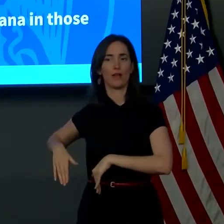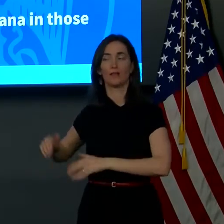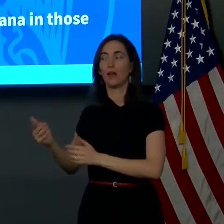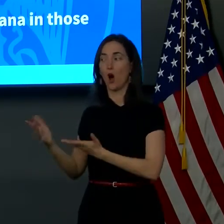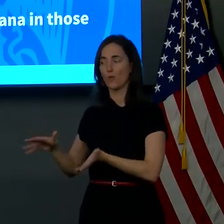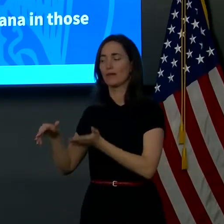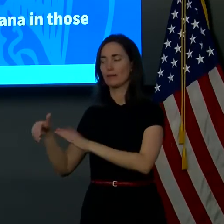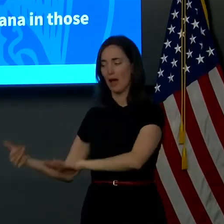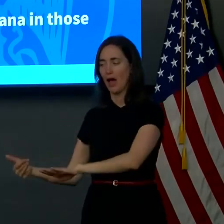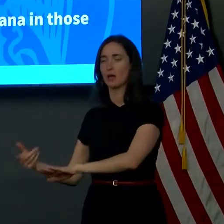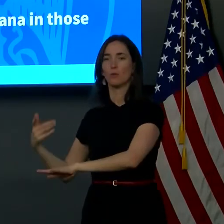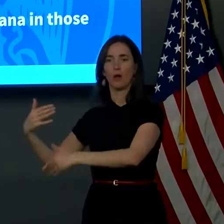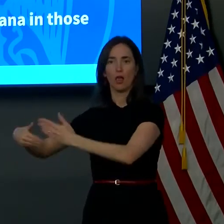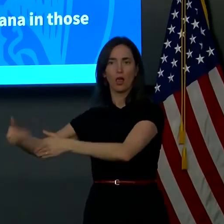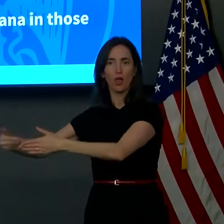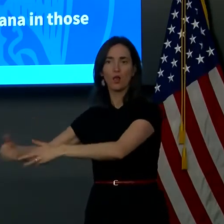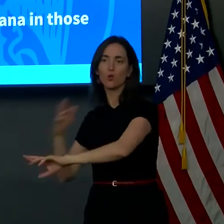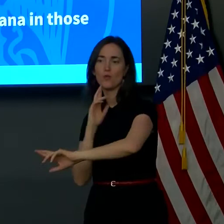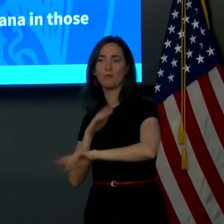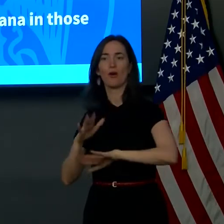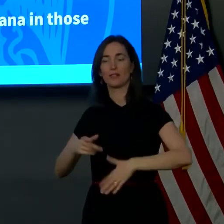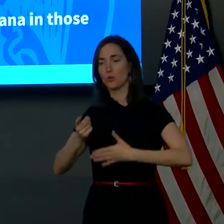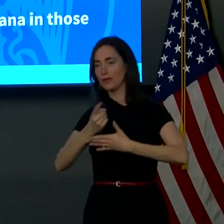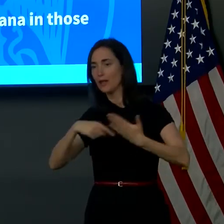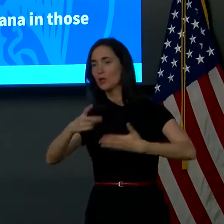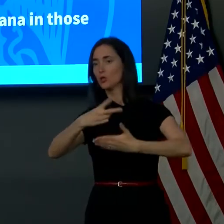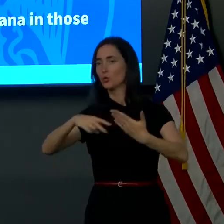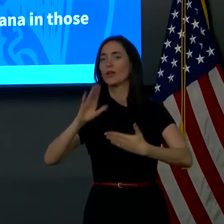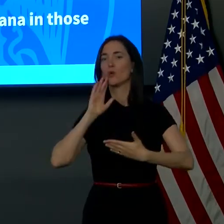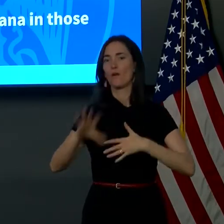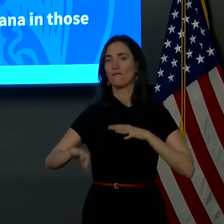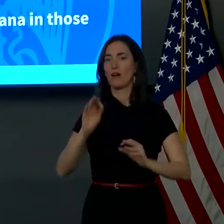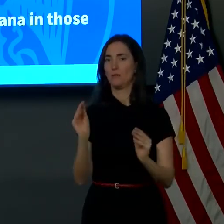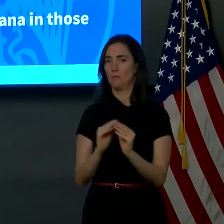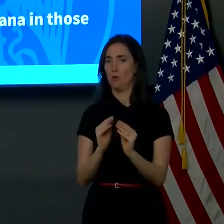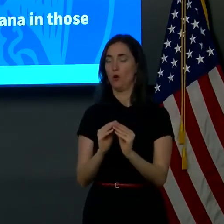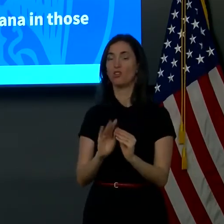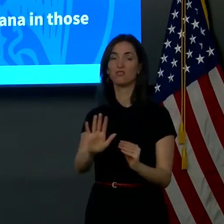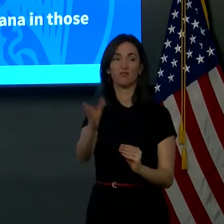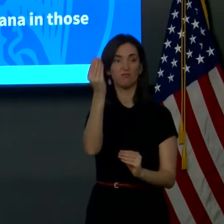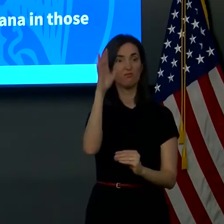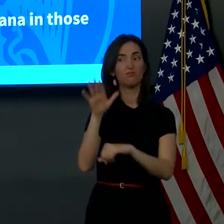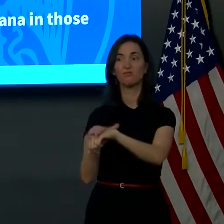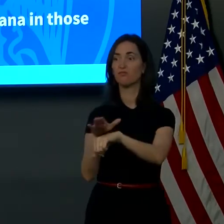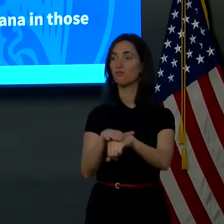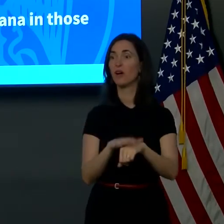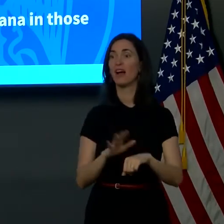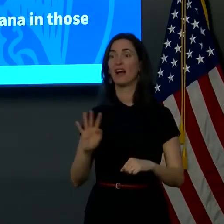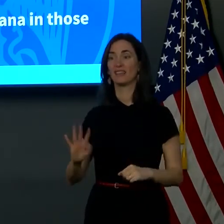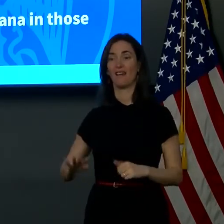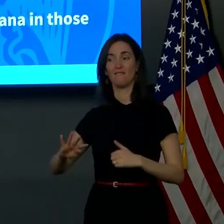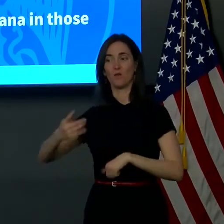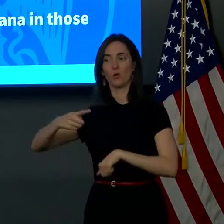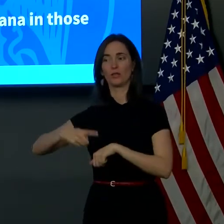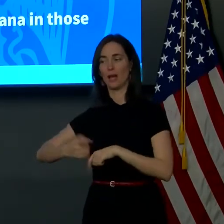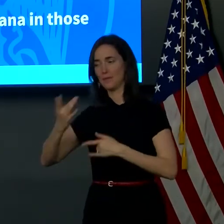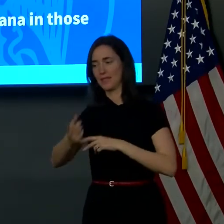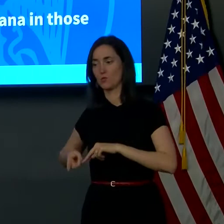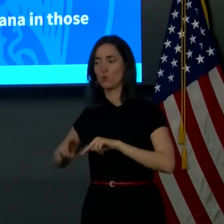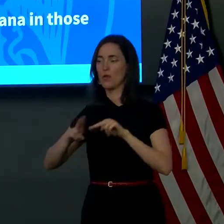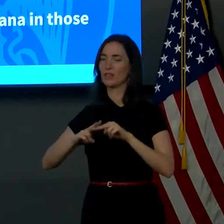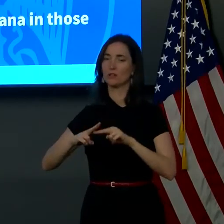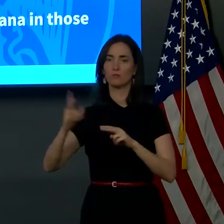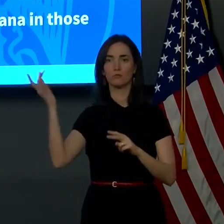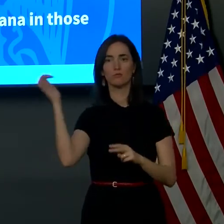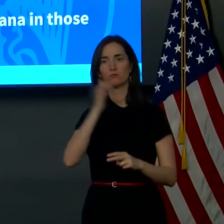time period in the weeks to come. All that to say, this fourth surge has been incredibly taxing and